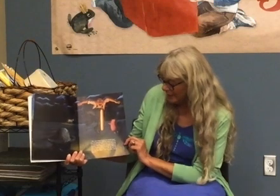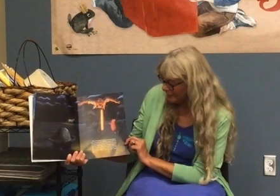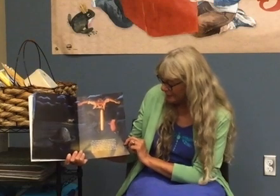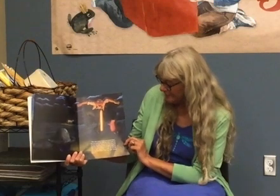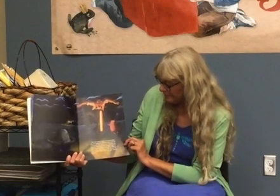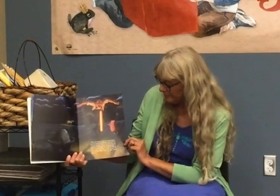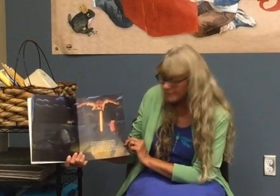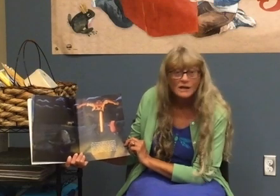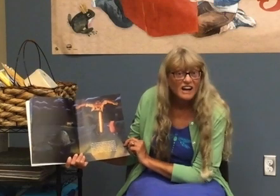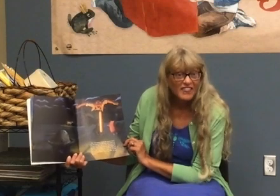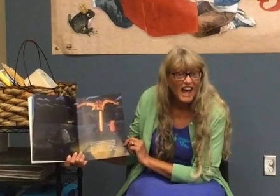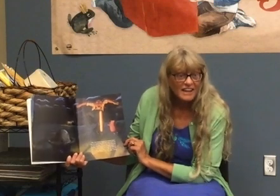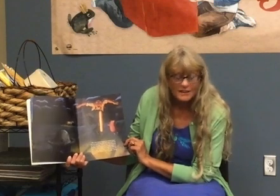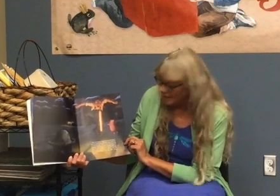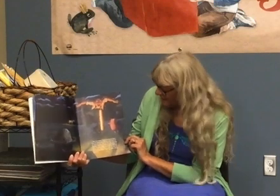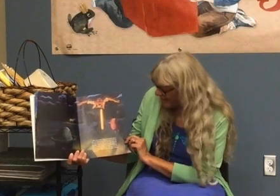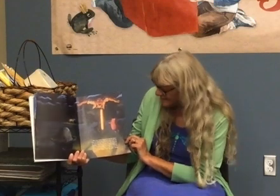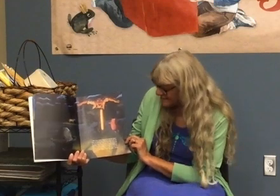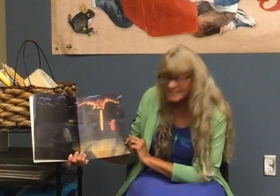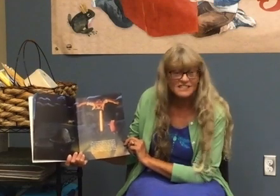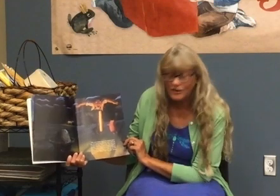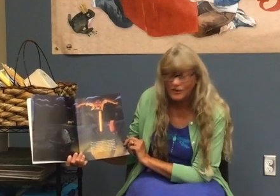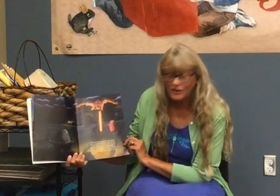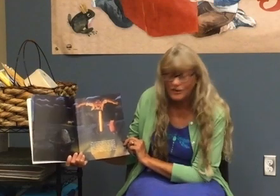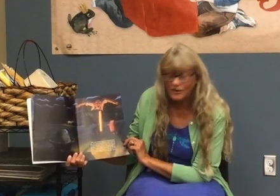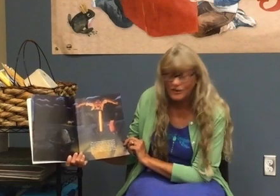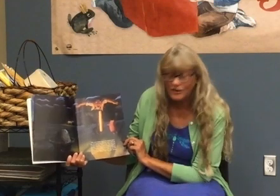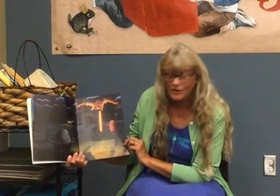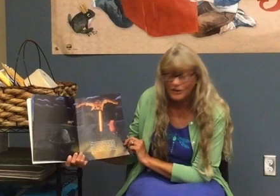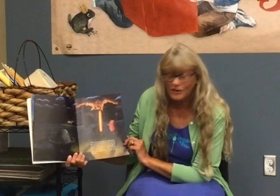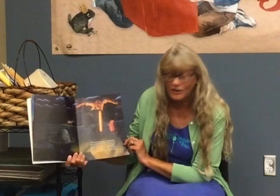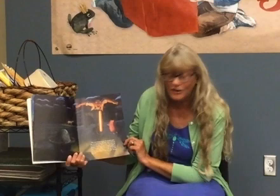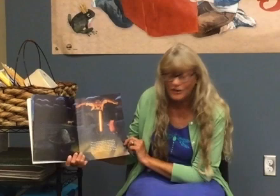dancing partner. Then that stick started